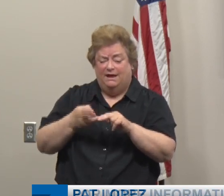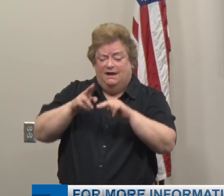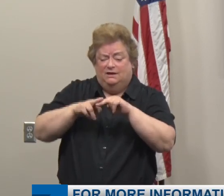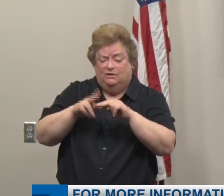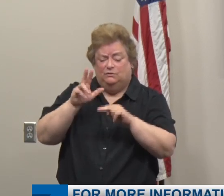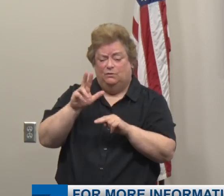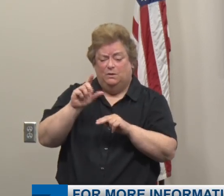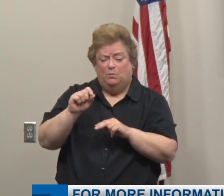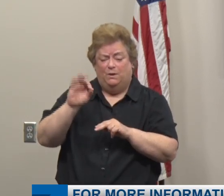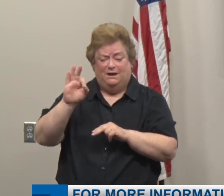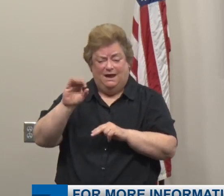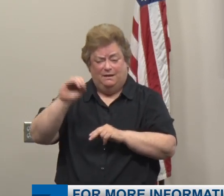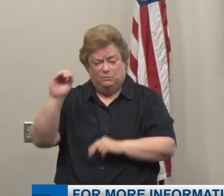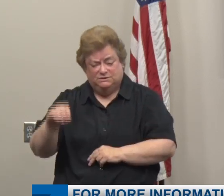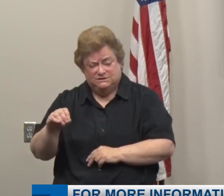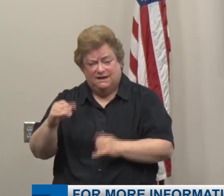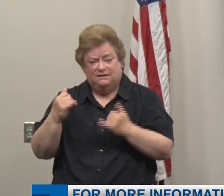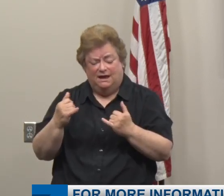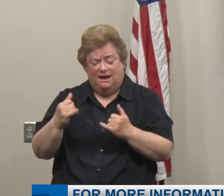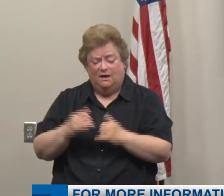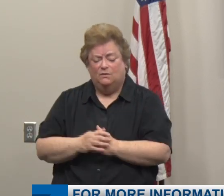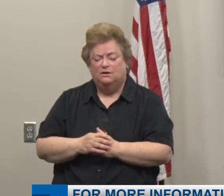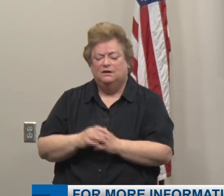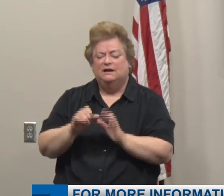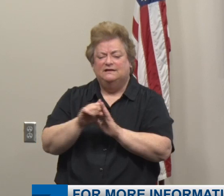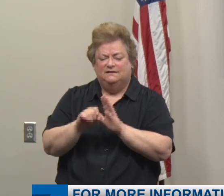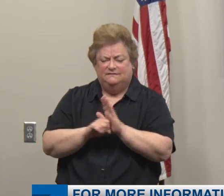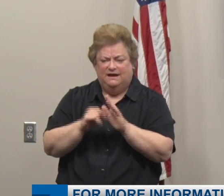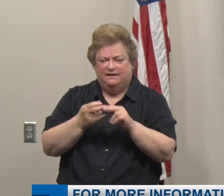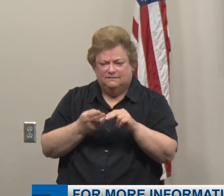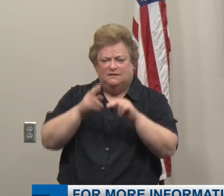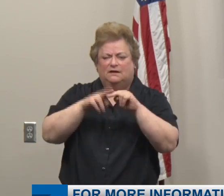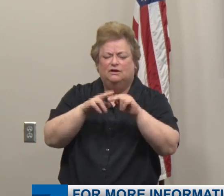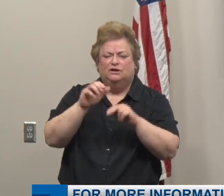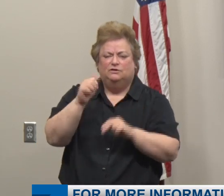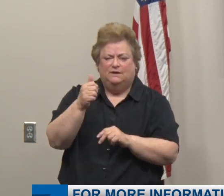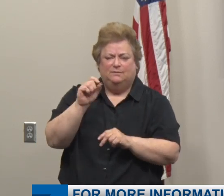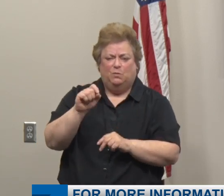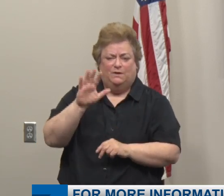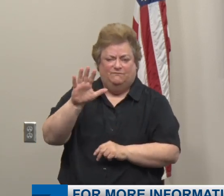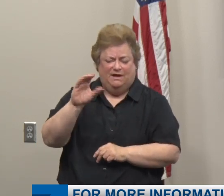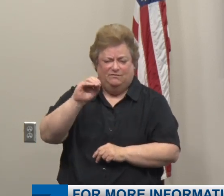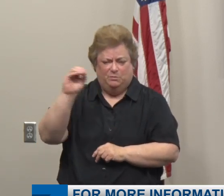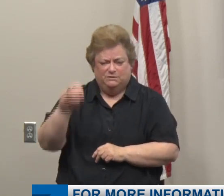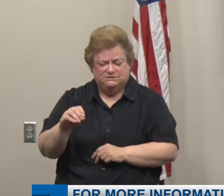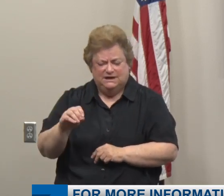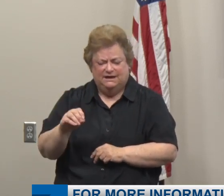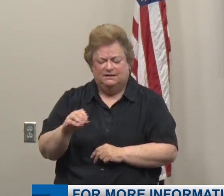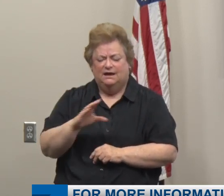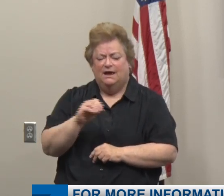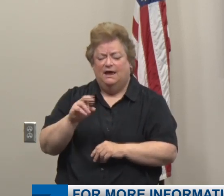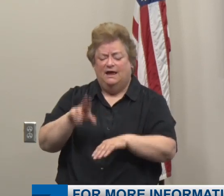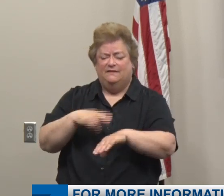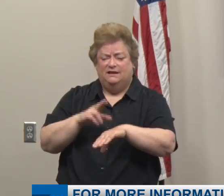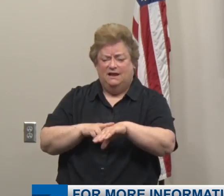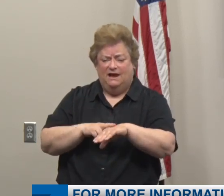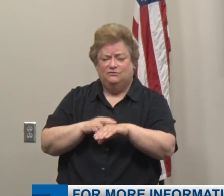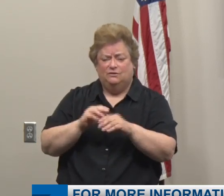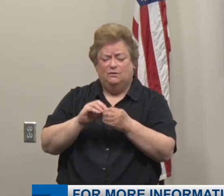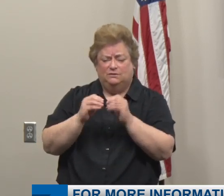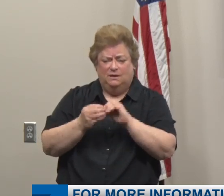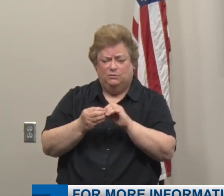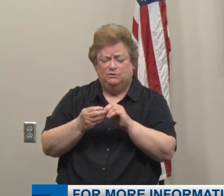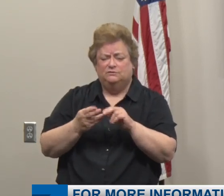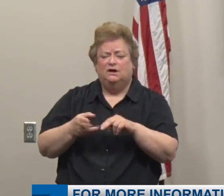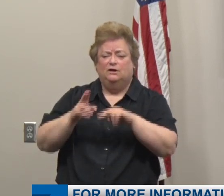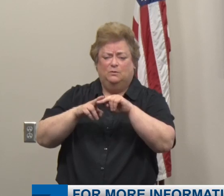point nine percent now the state is also up slightly to 10.5% and the national rate continues to